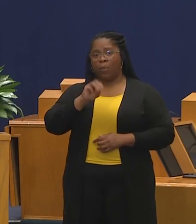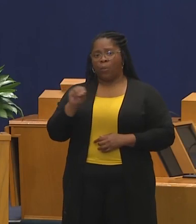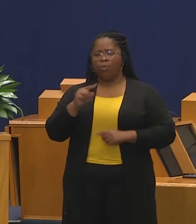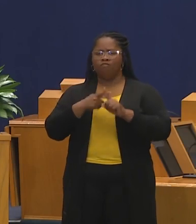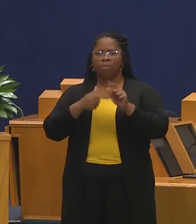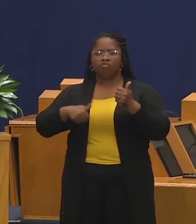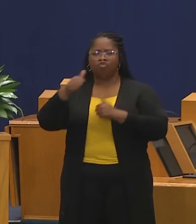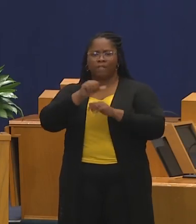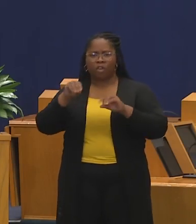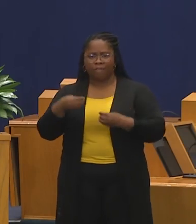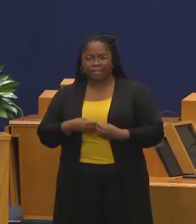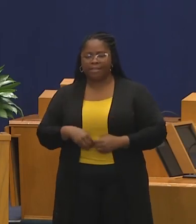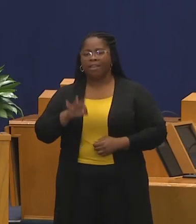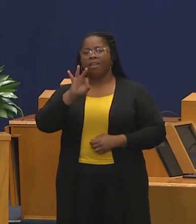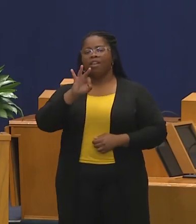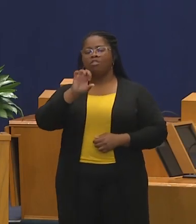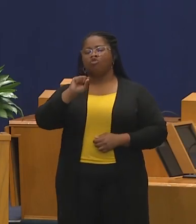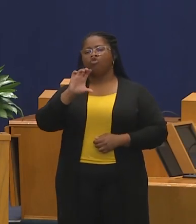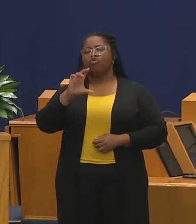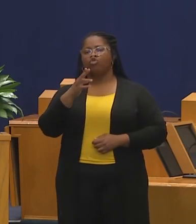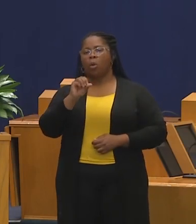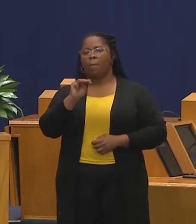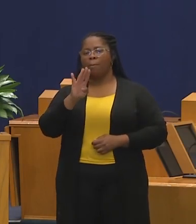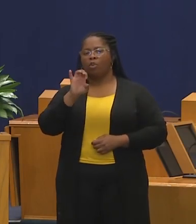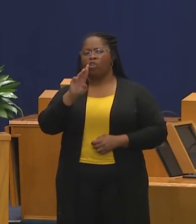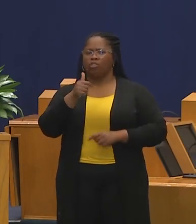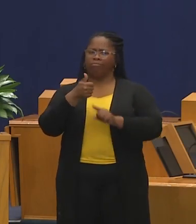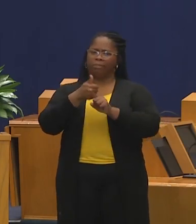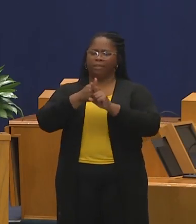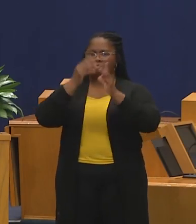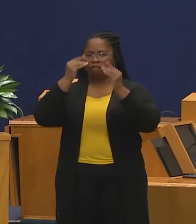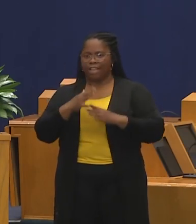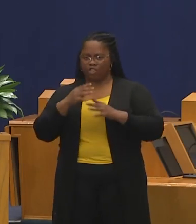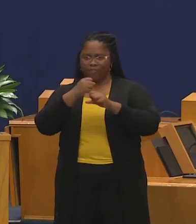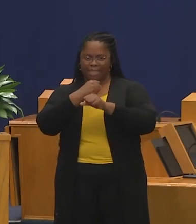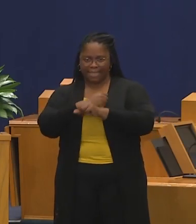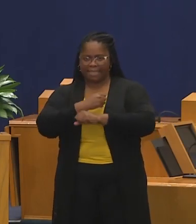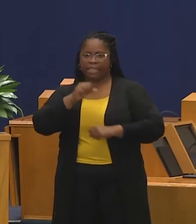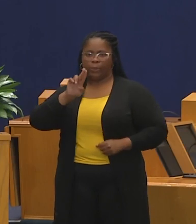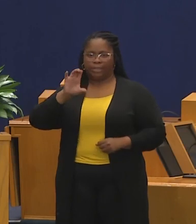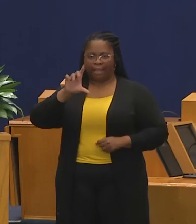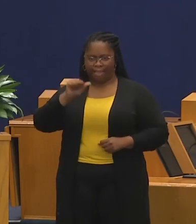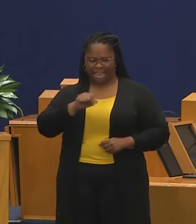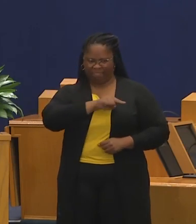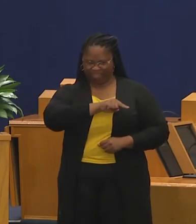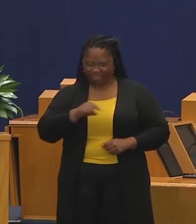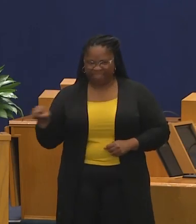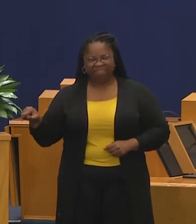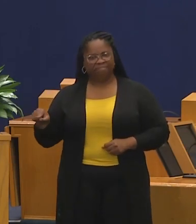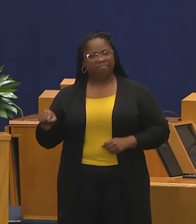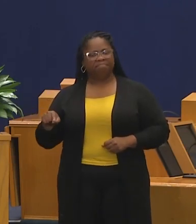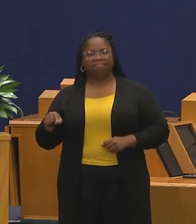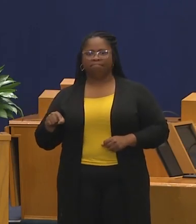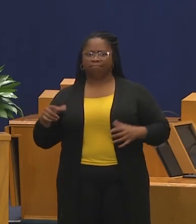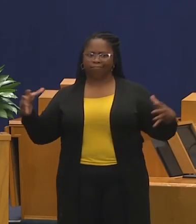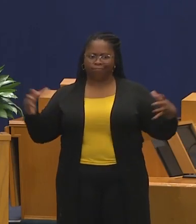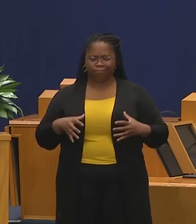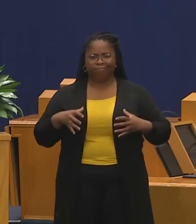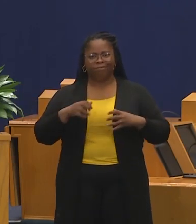Office, and to Frederick Schoenberg, who's a professor of statistics at UCLA. Together, this team have worked